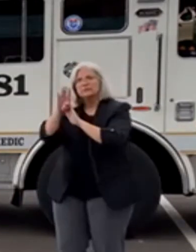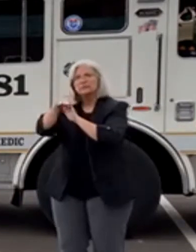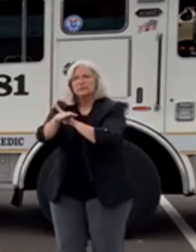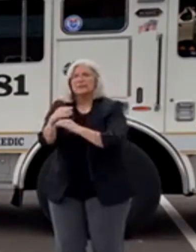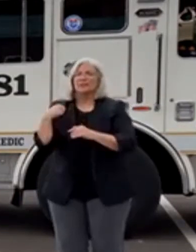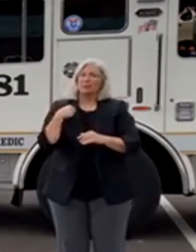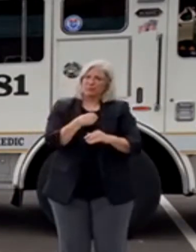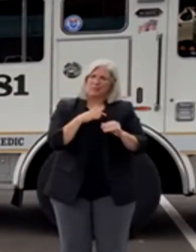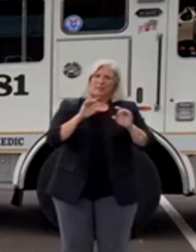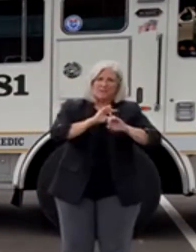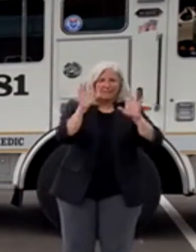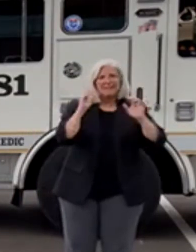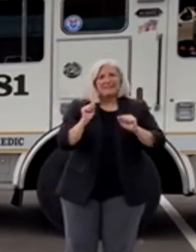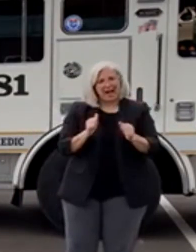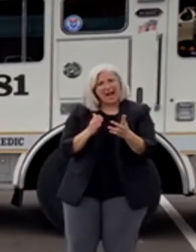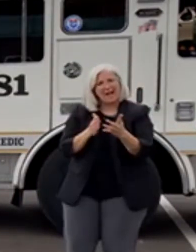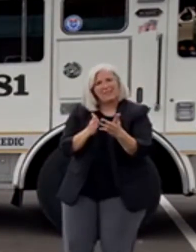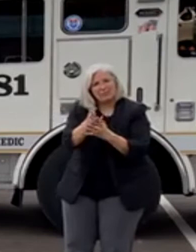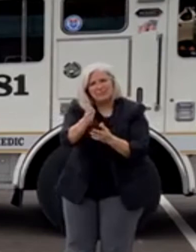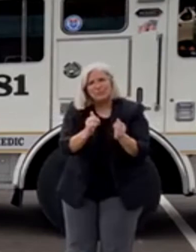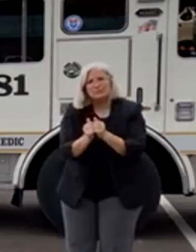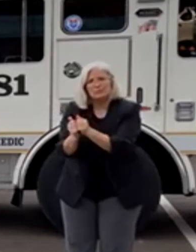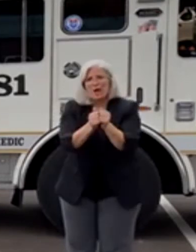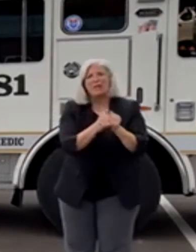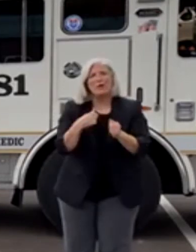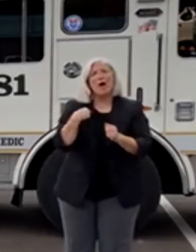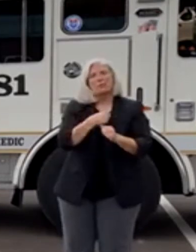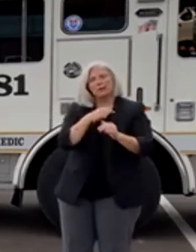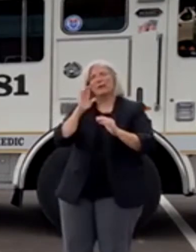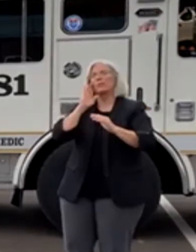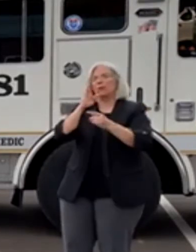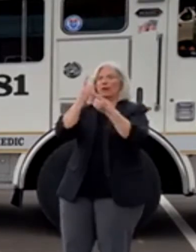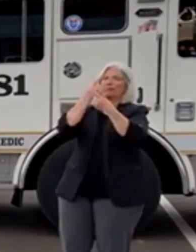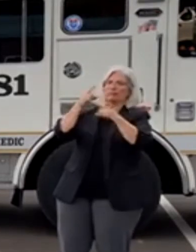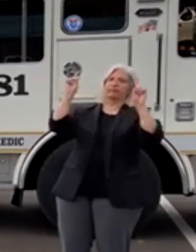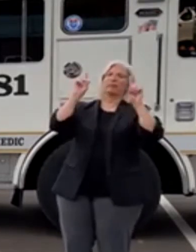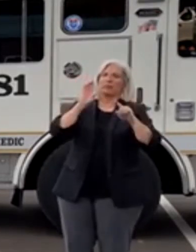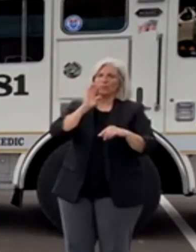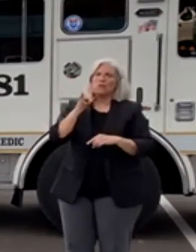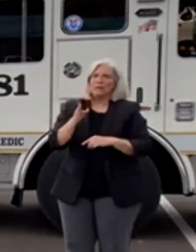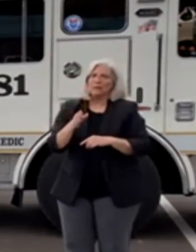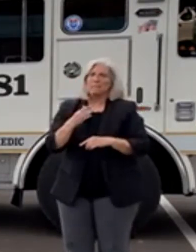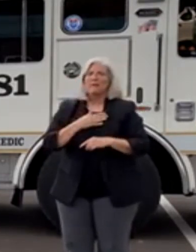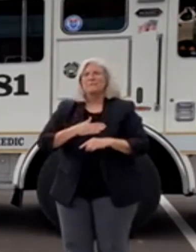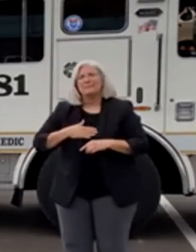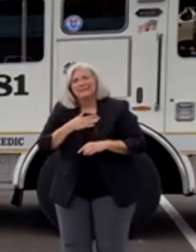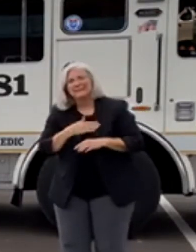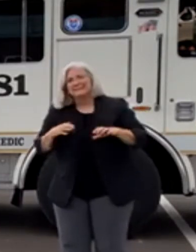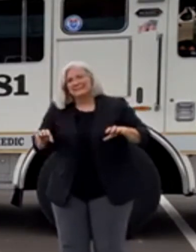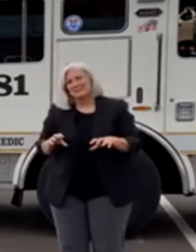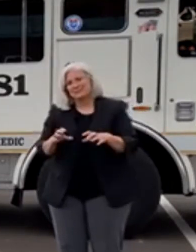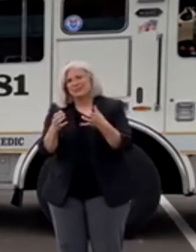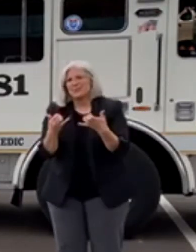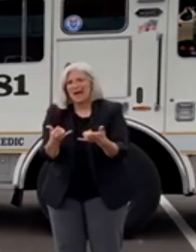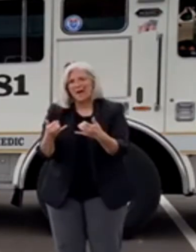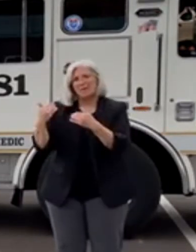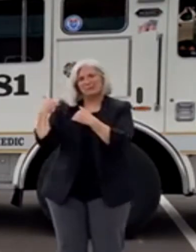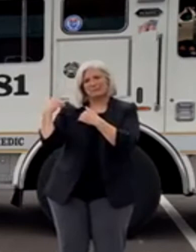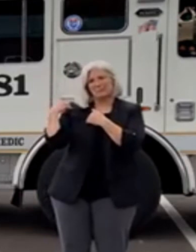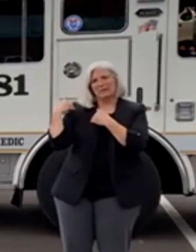side. Please do your part. Do not gather. Do not travel.